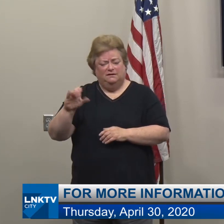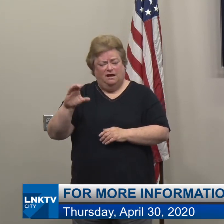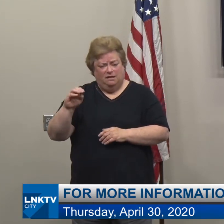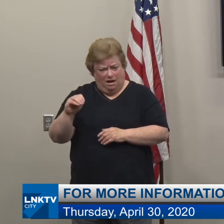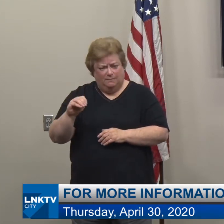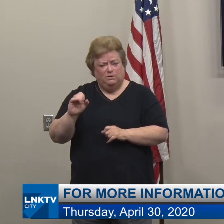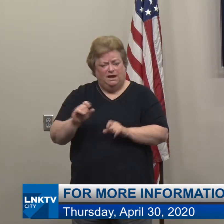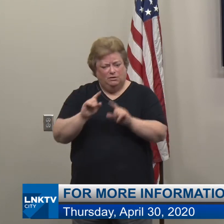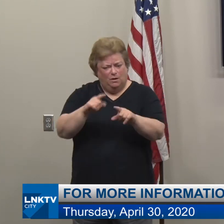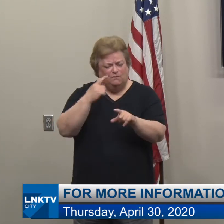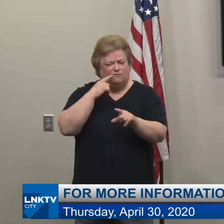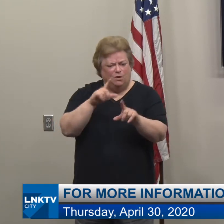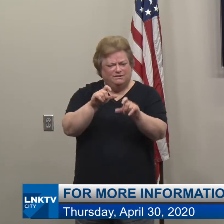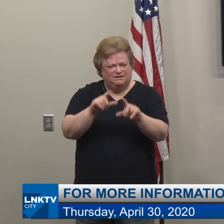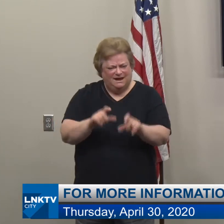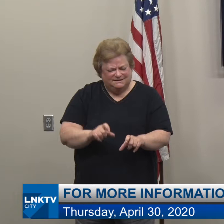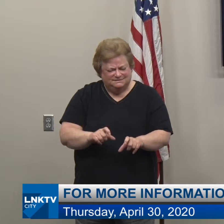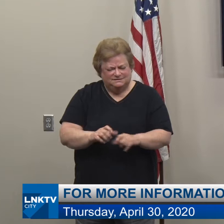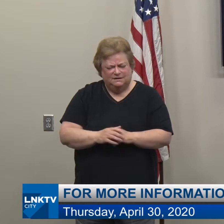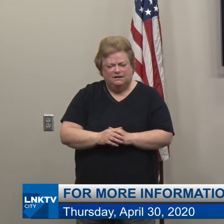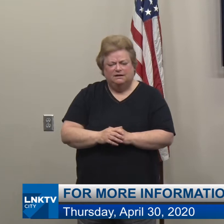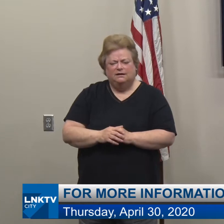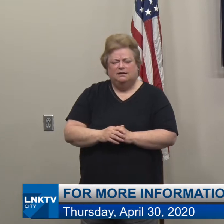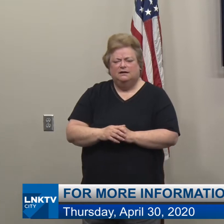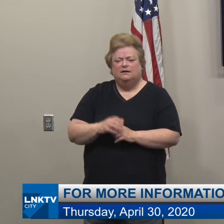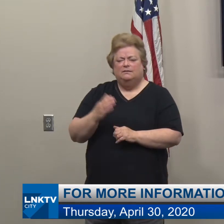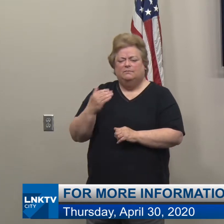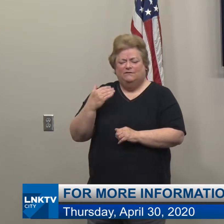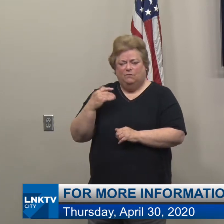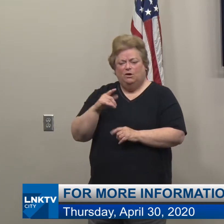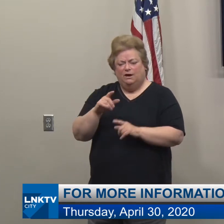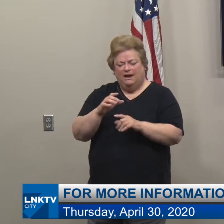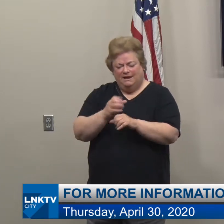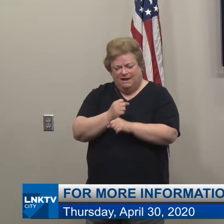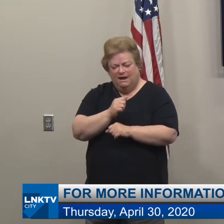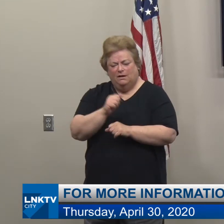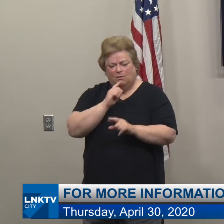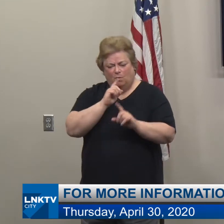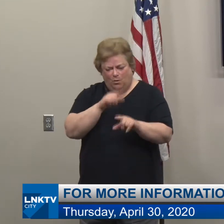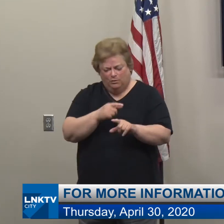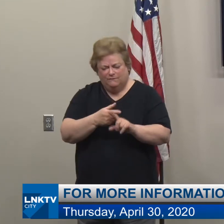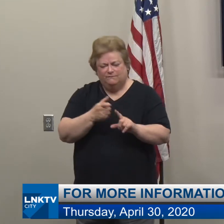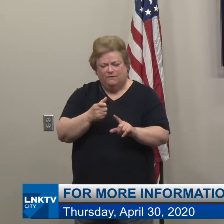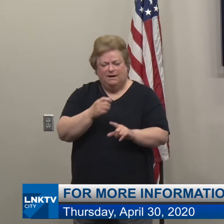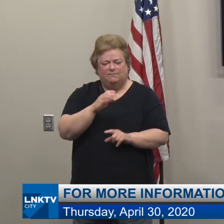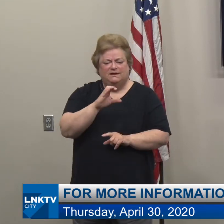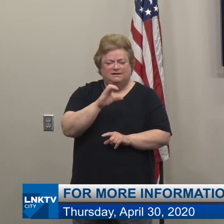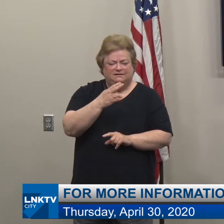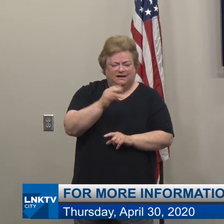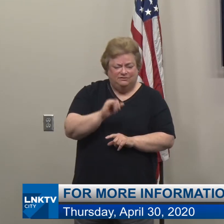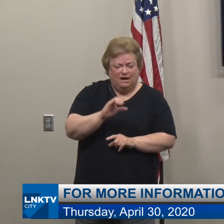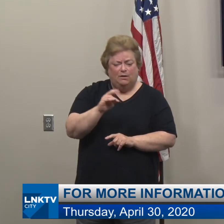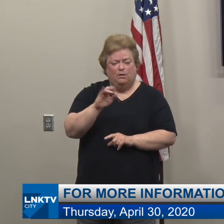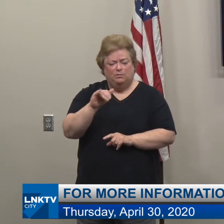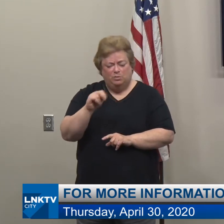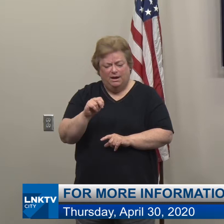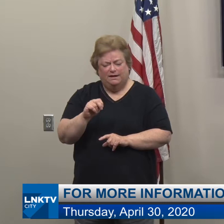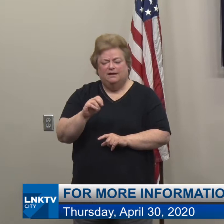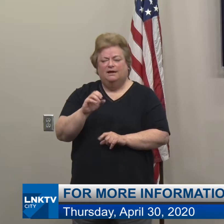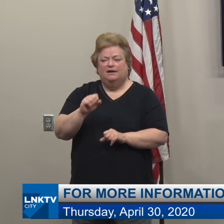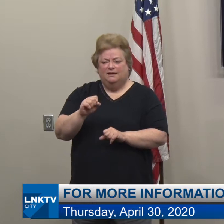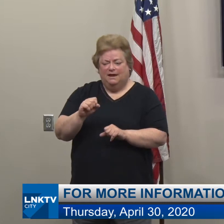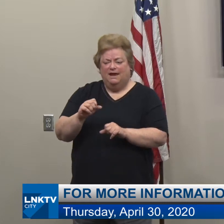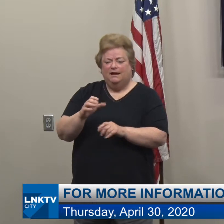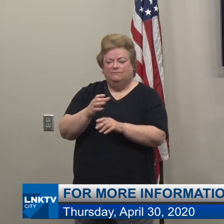this time, only those with an order from CHI Health St. Elizabeth or from Bryan Health or from their doctor are permitted at the drive-through